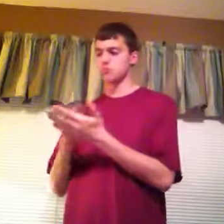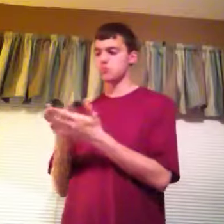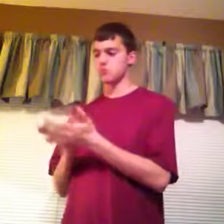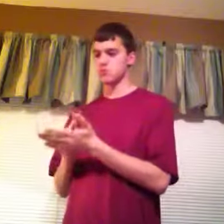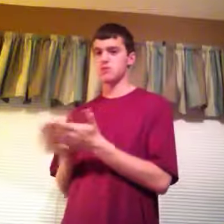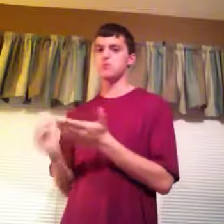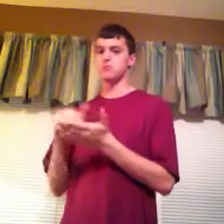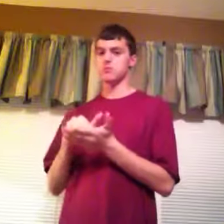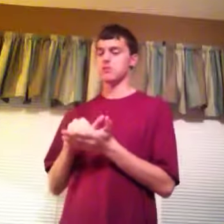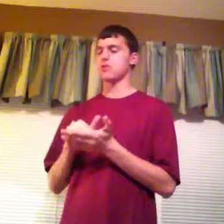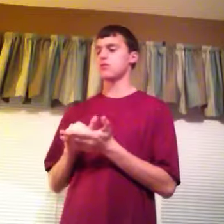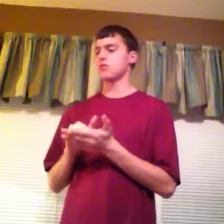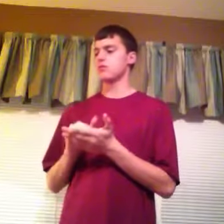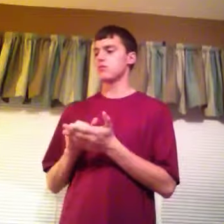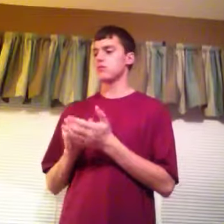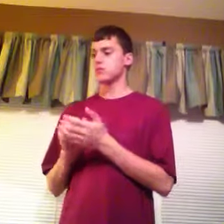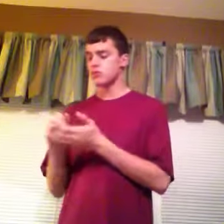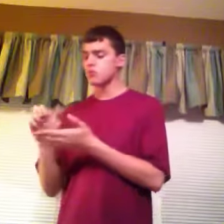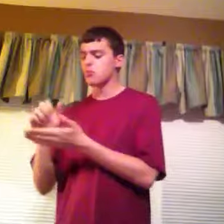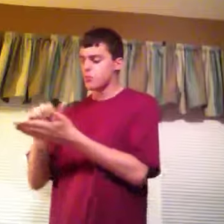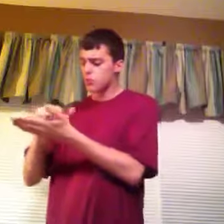Because that was all I didn't know how to fix his face. all I his